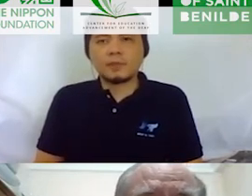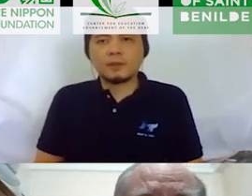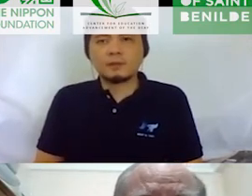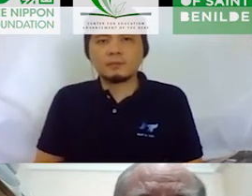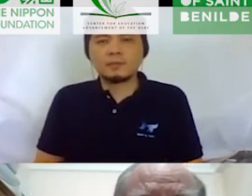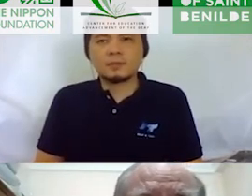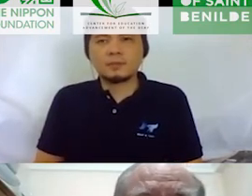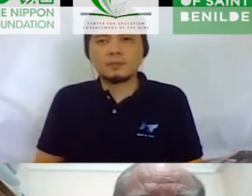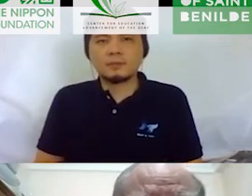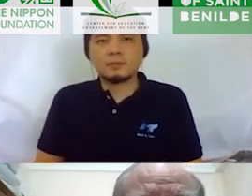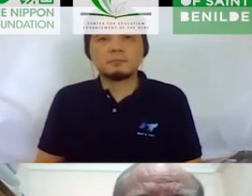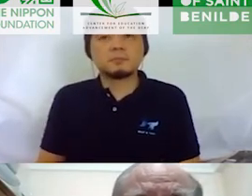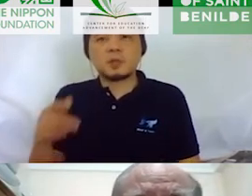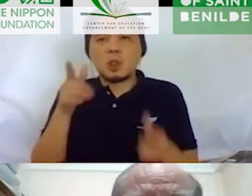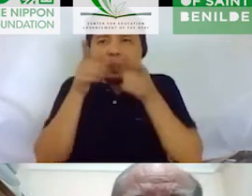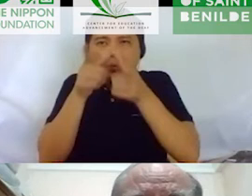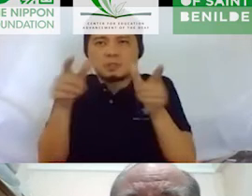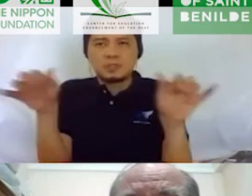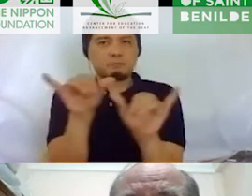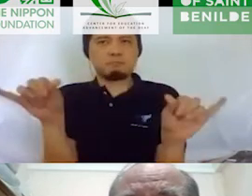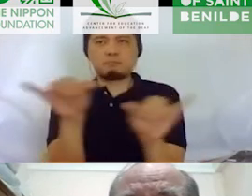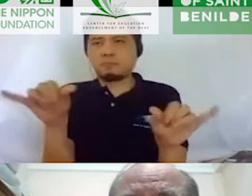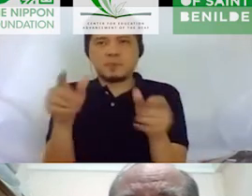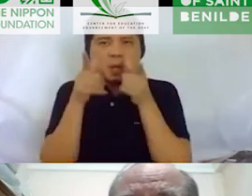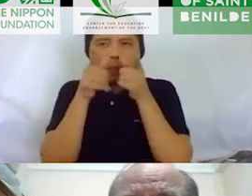Yeah, it's almost the same.